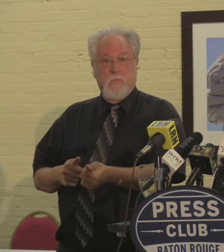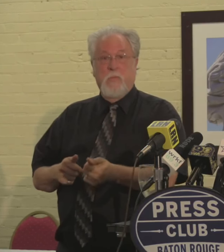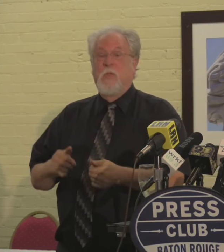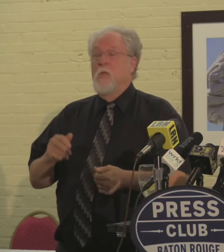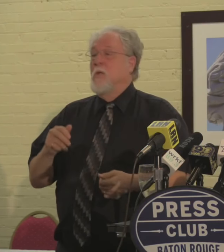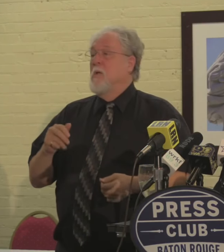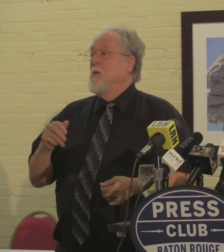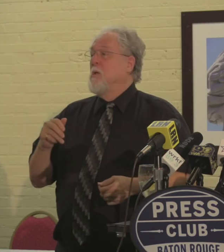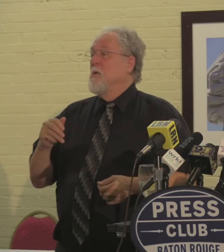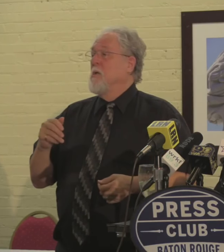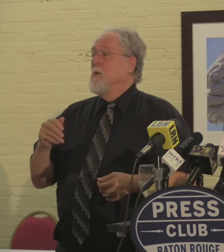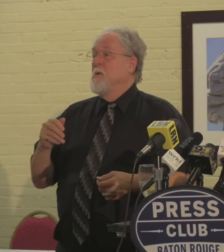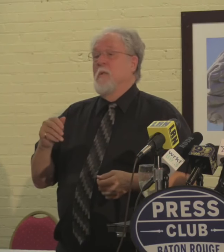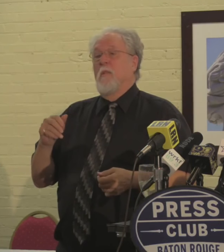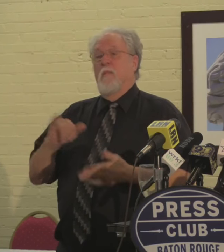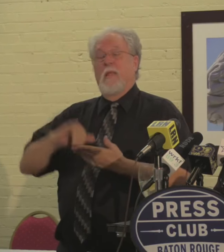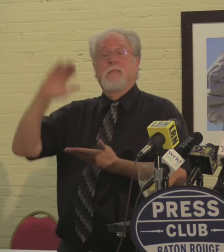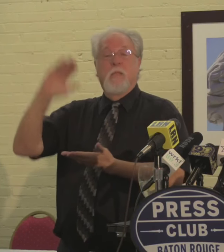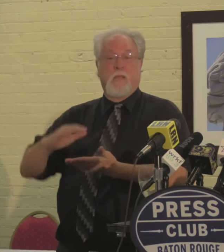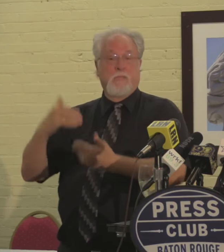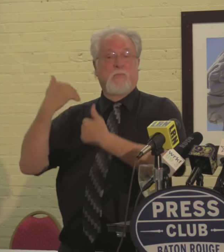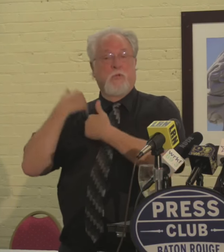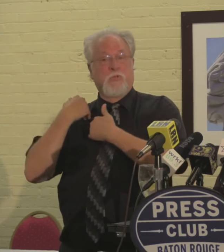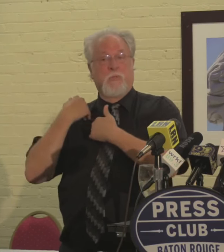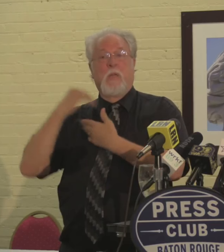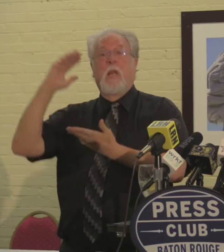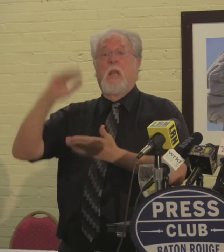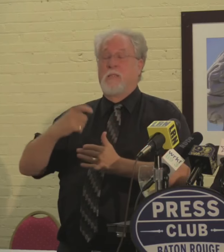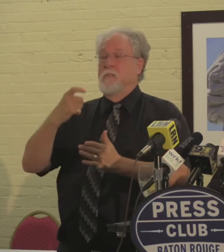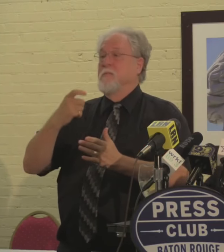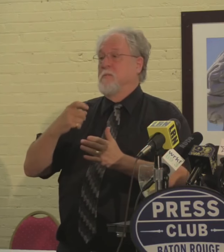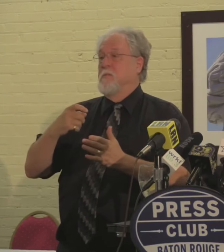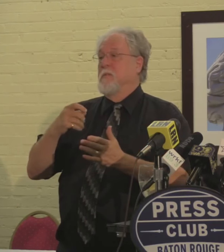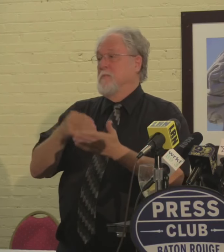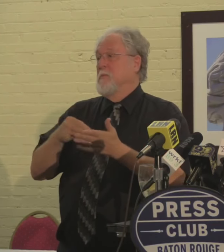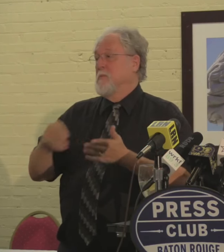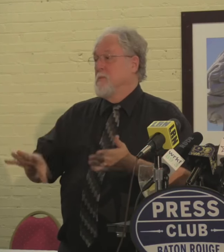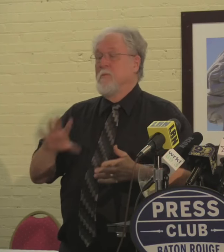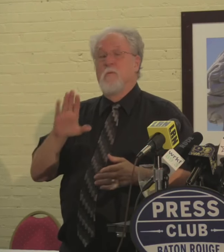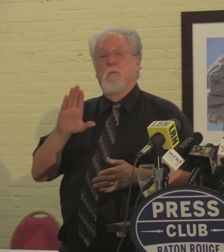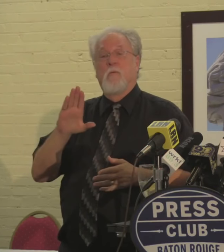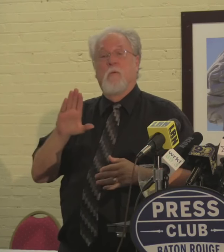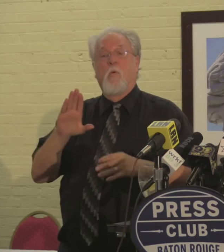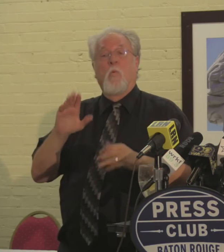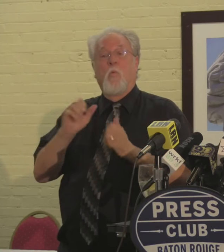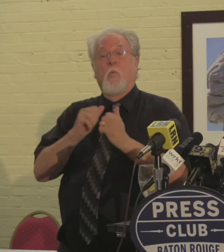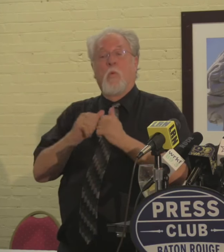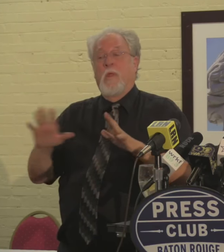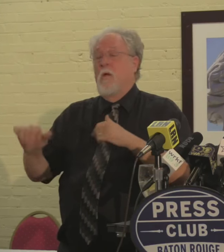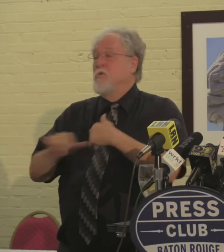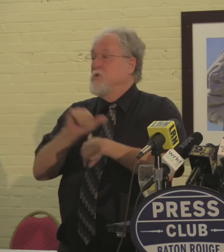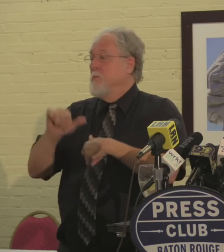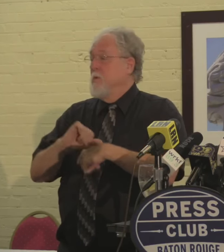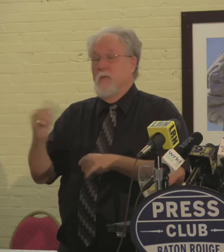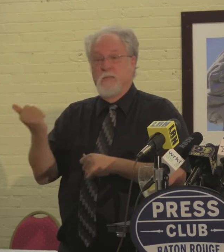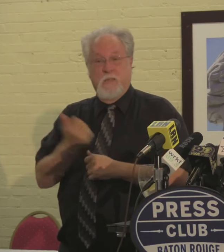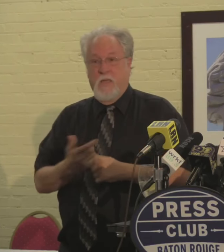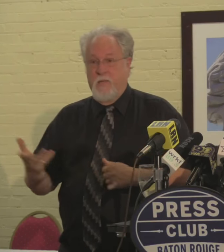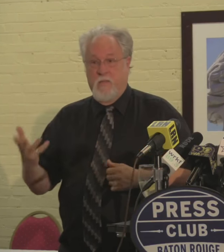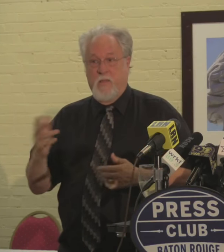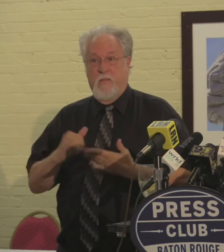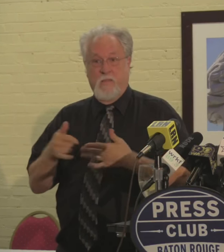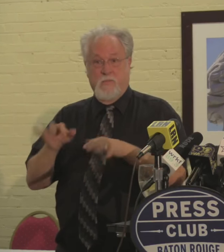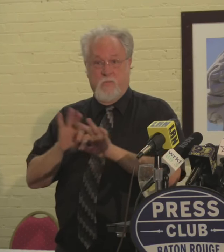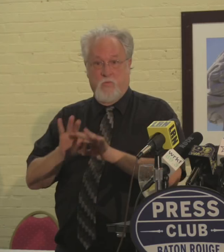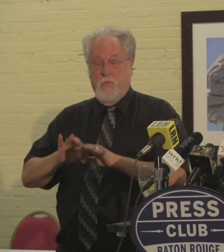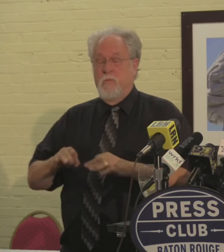to do business in a way that's less burdensome, less costly, and so forth, without jeopardizing anything that is